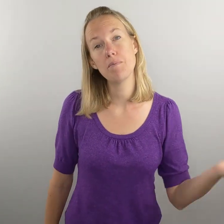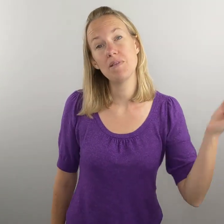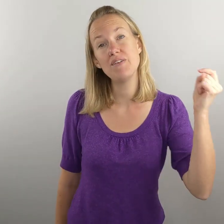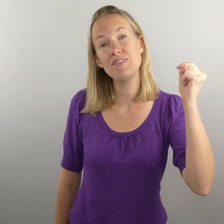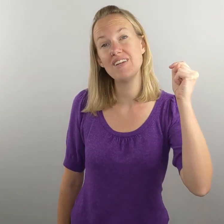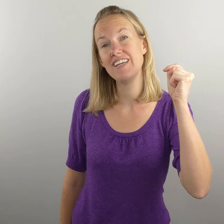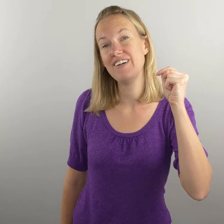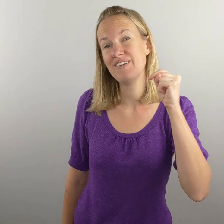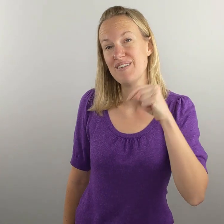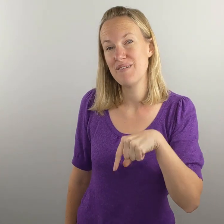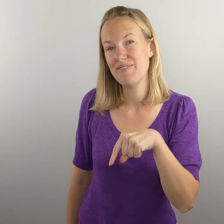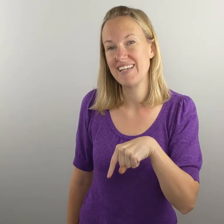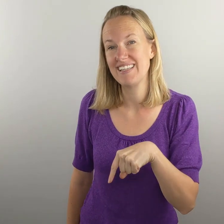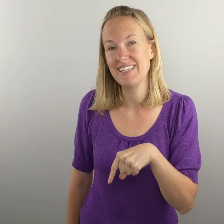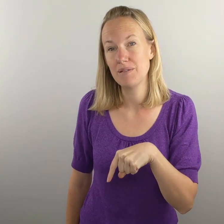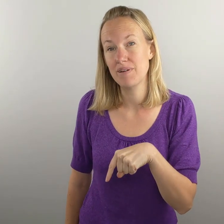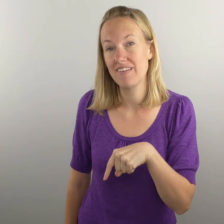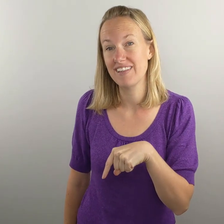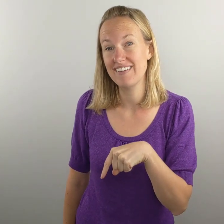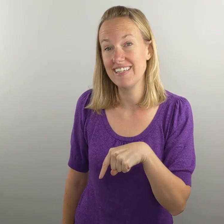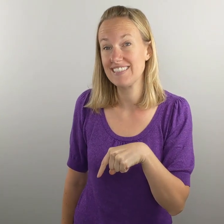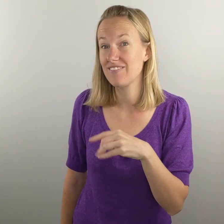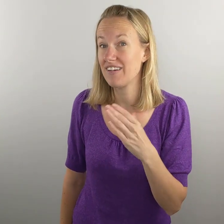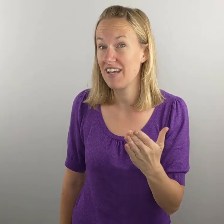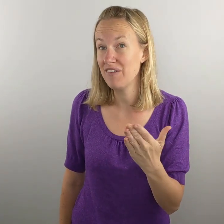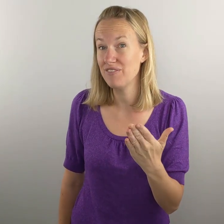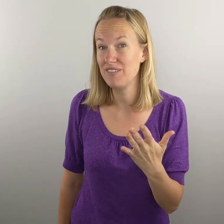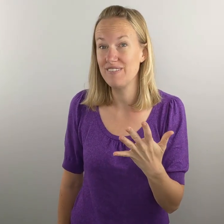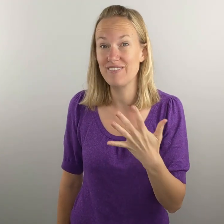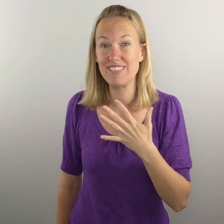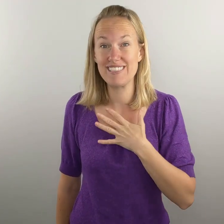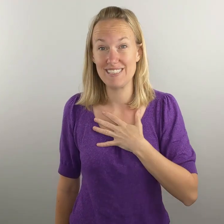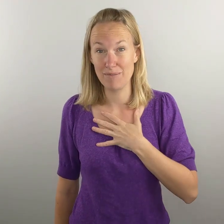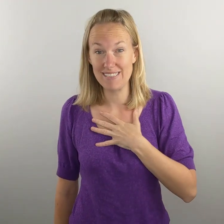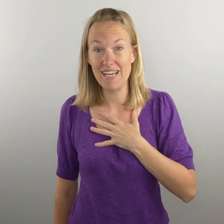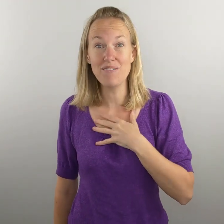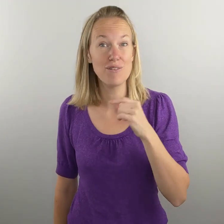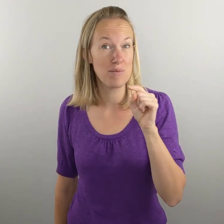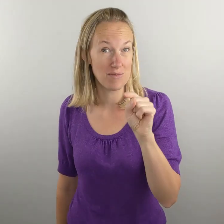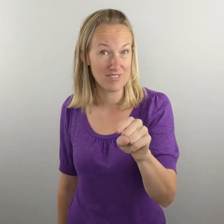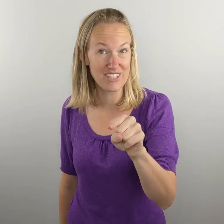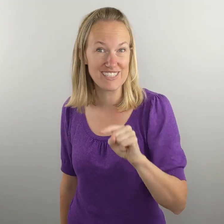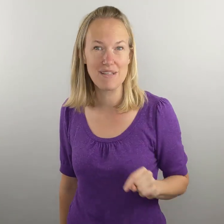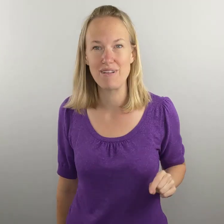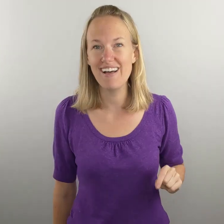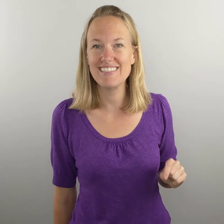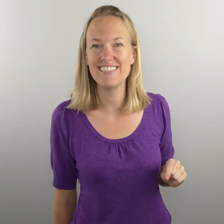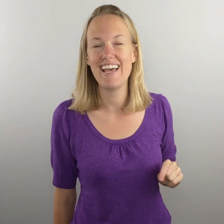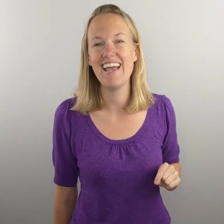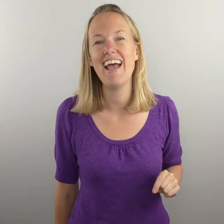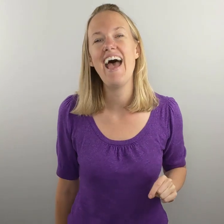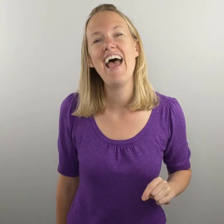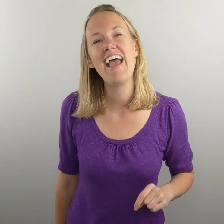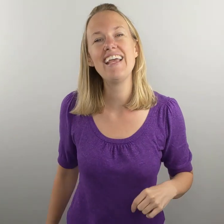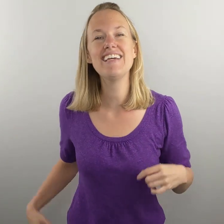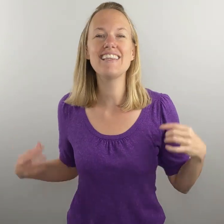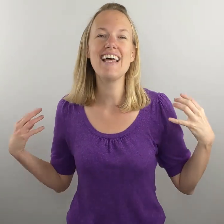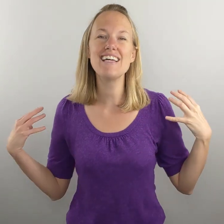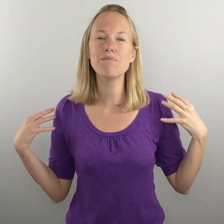below the video, you will find a link to print out the lyrics. Very helpful. For instance, myself will be referring to them a lot today. And last but